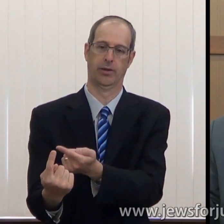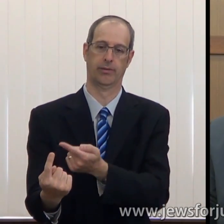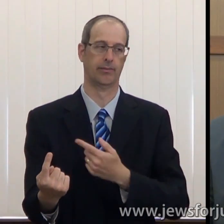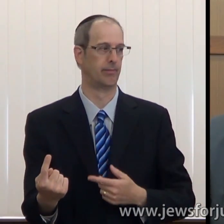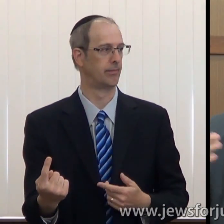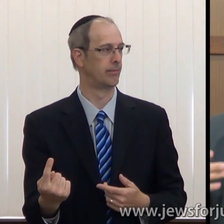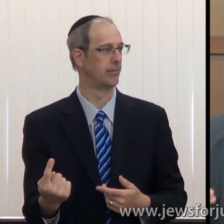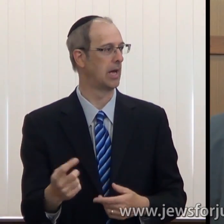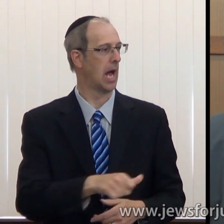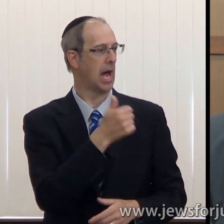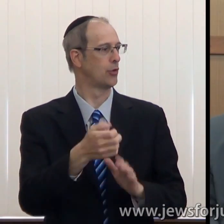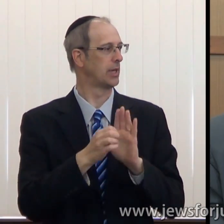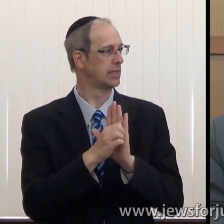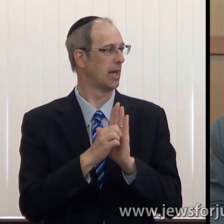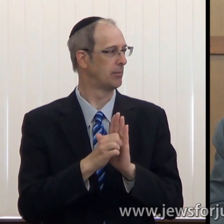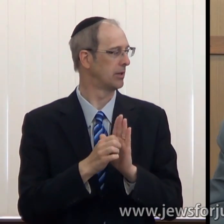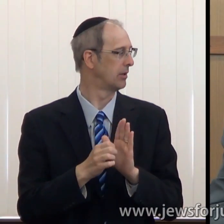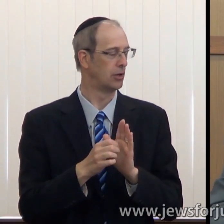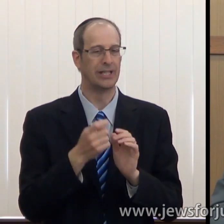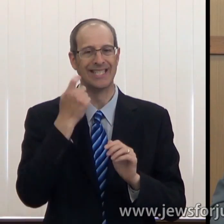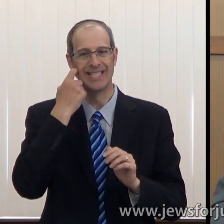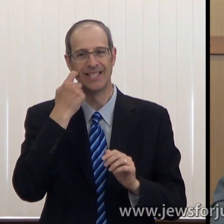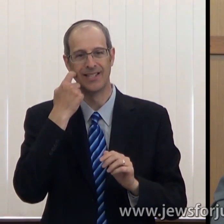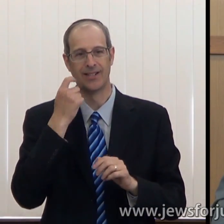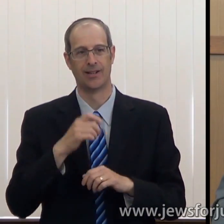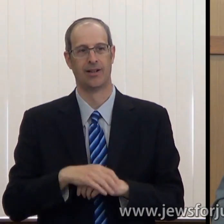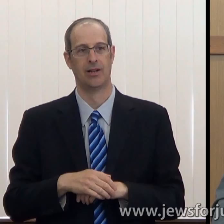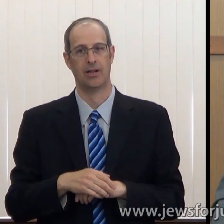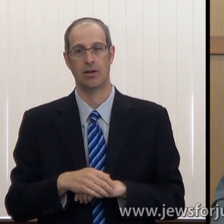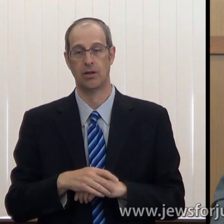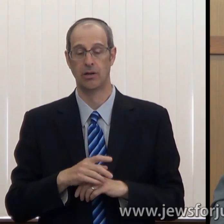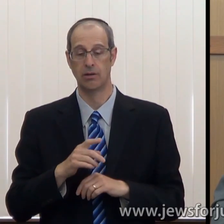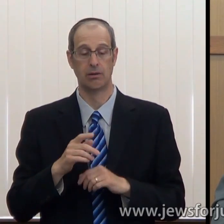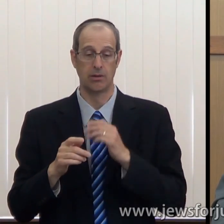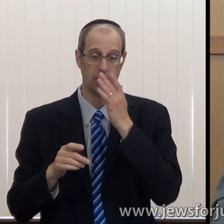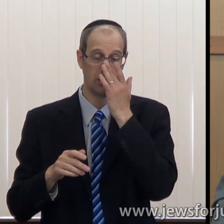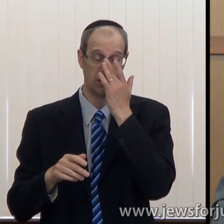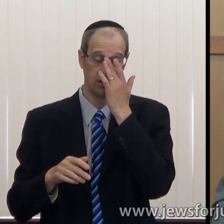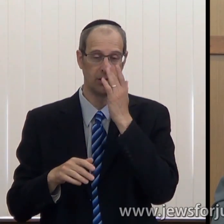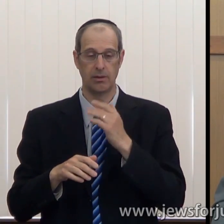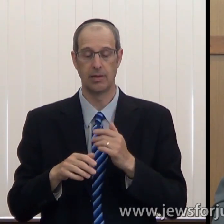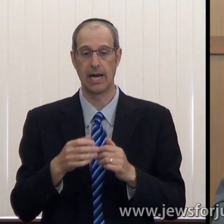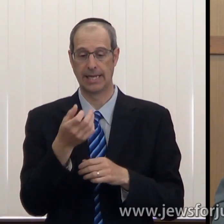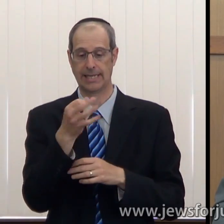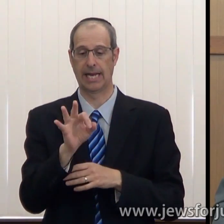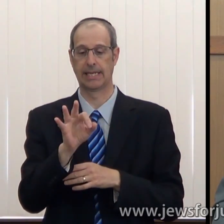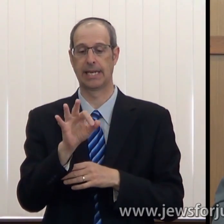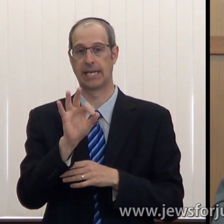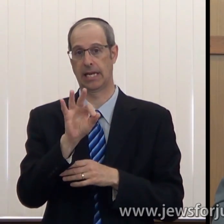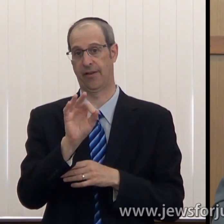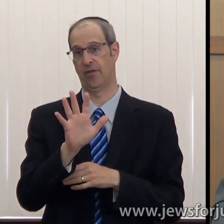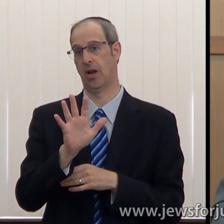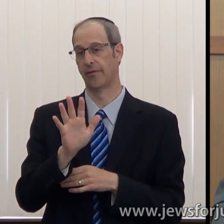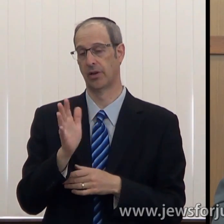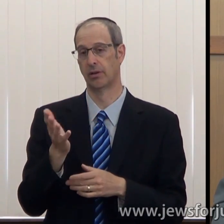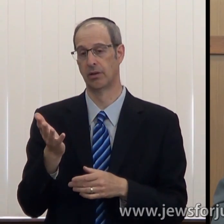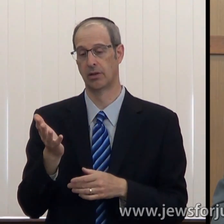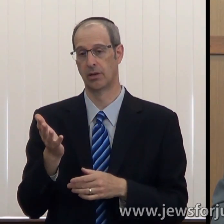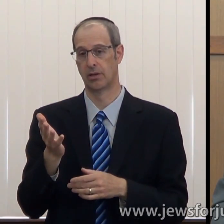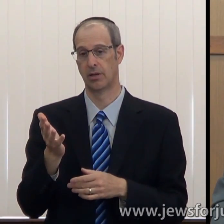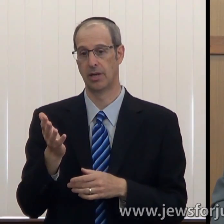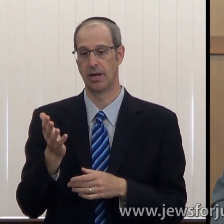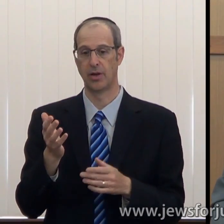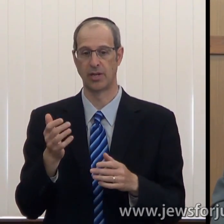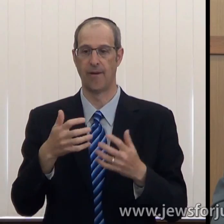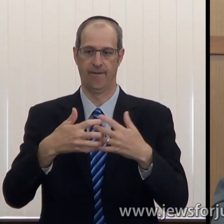Another example happened recently, actually not, it happened in 1995, that there was a